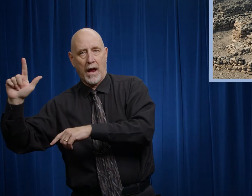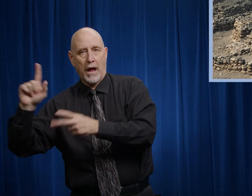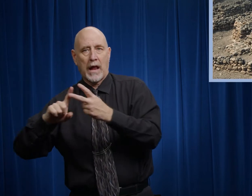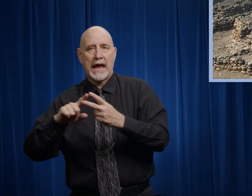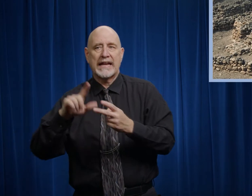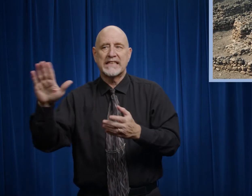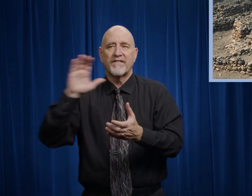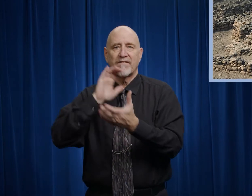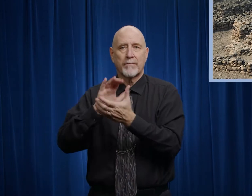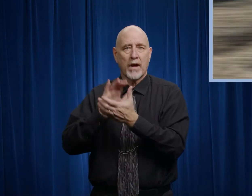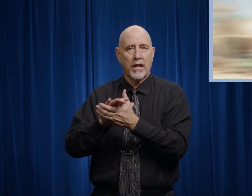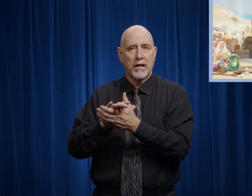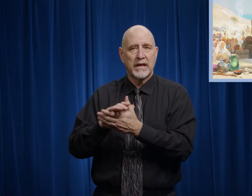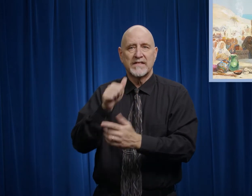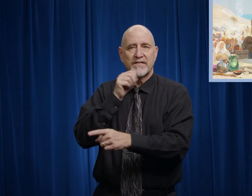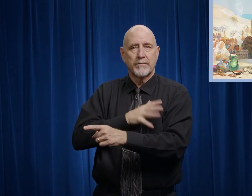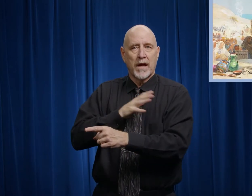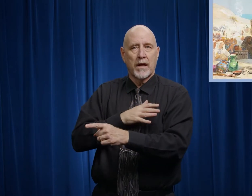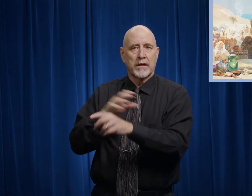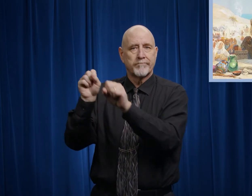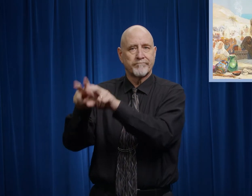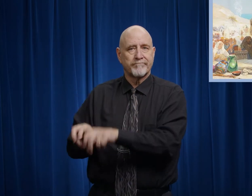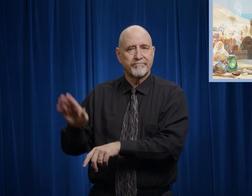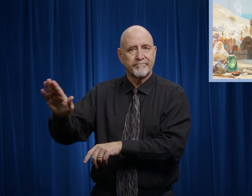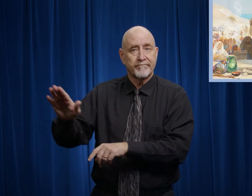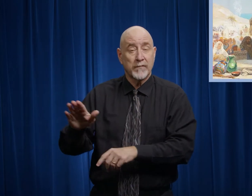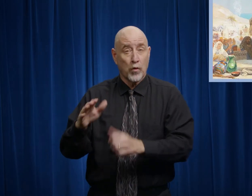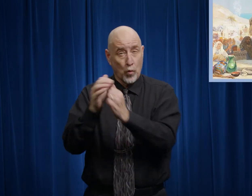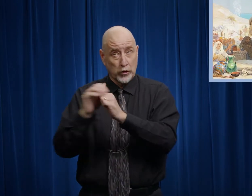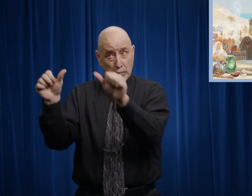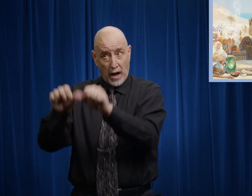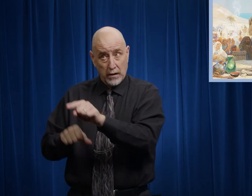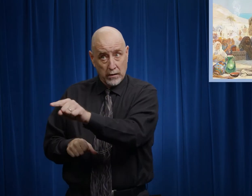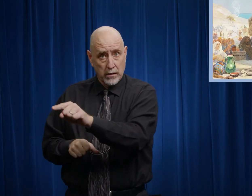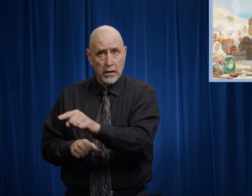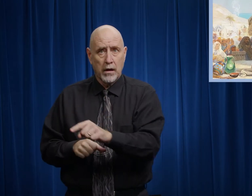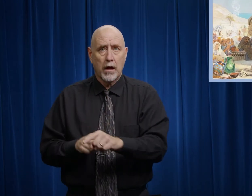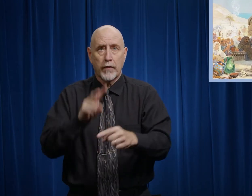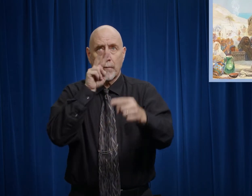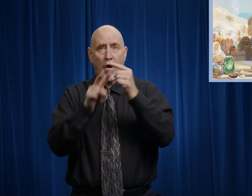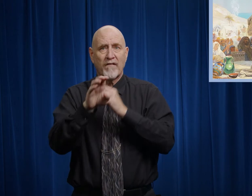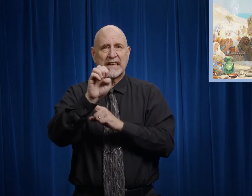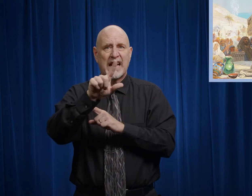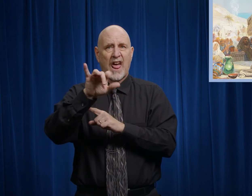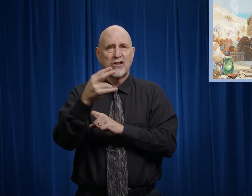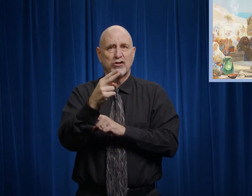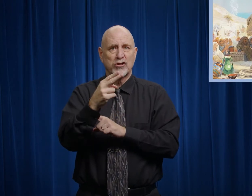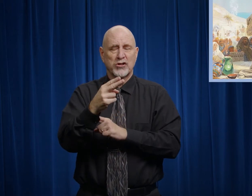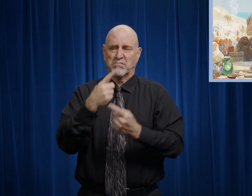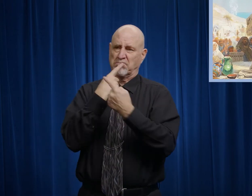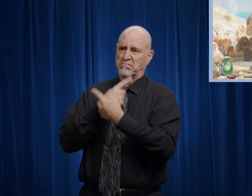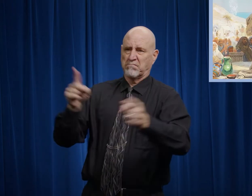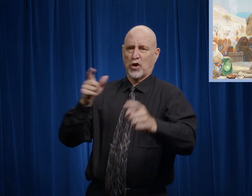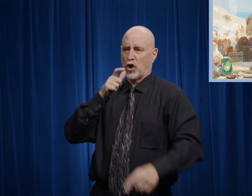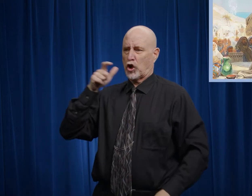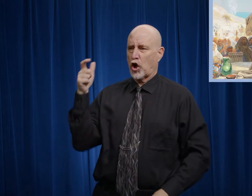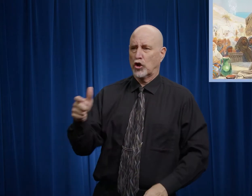his female consort. This idolatrous worship caused the prophet Elijah to pronounce a curse